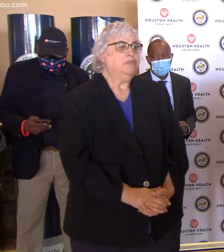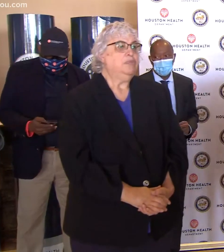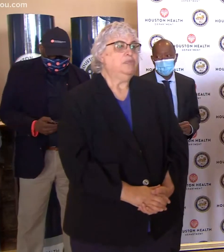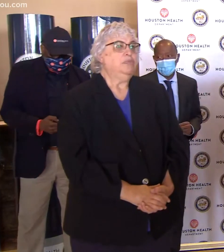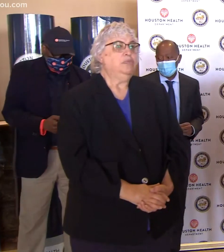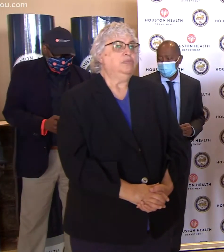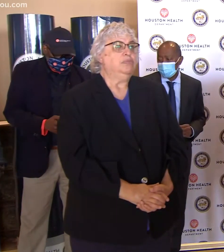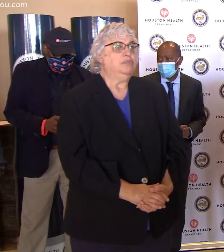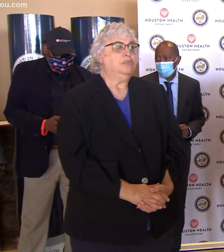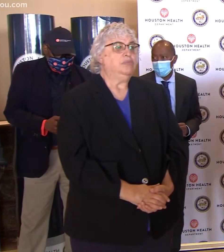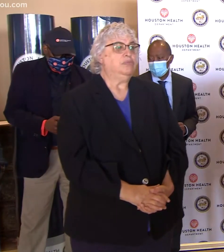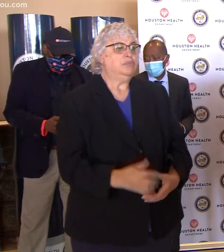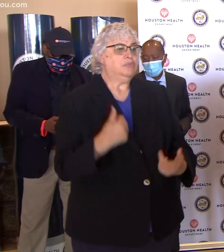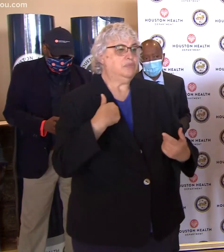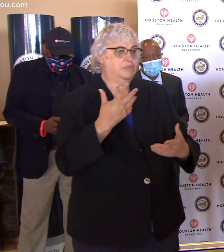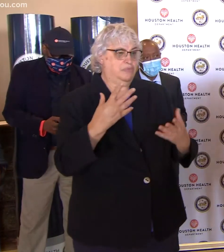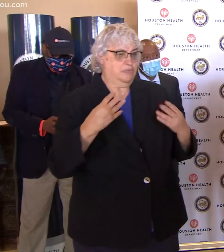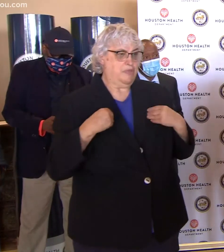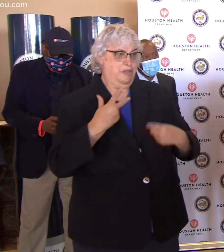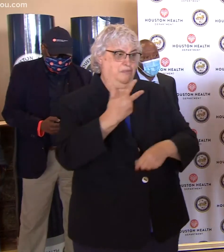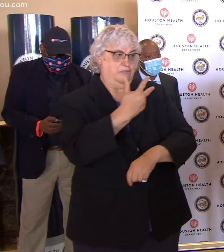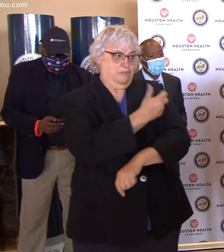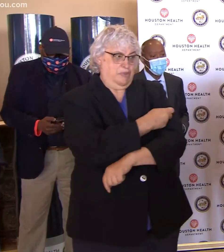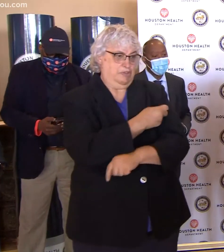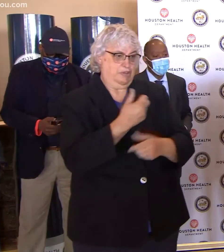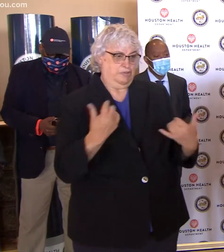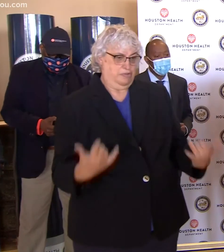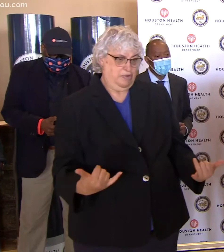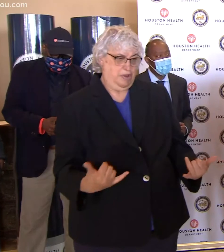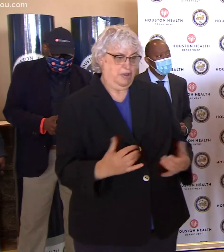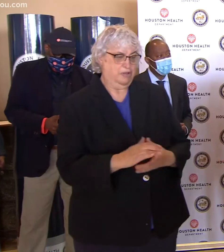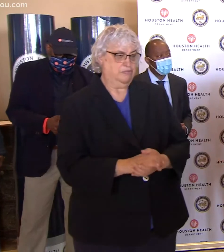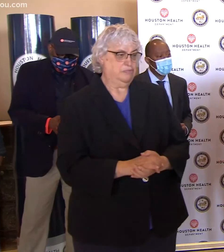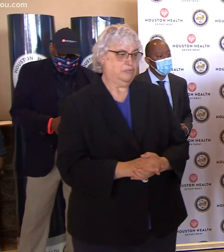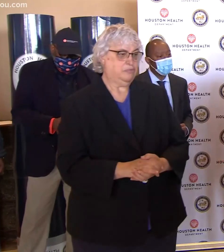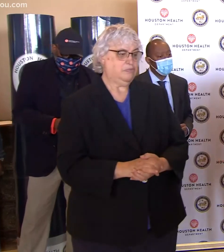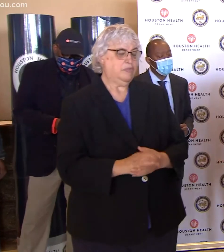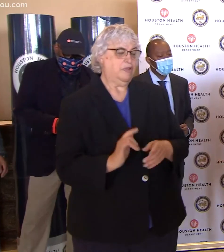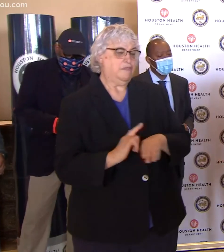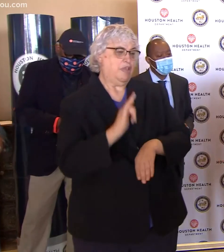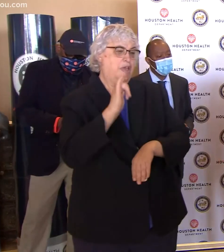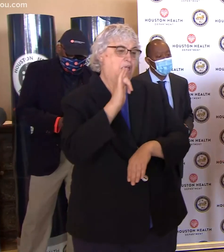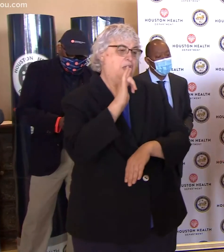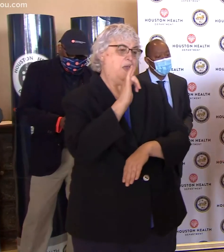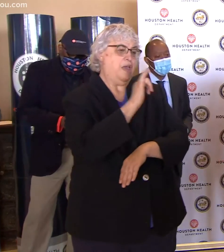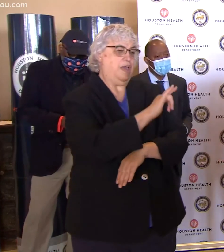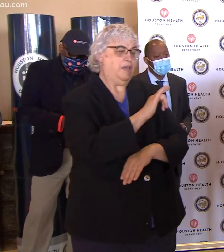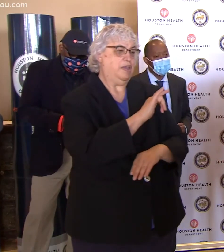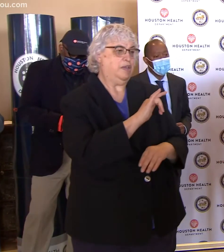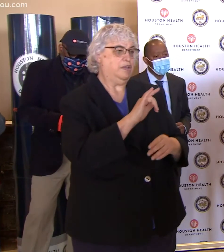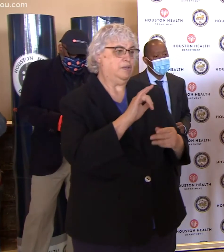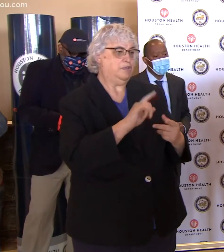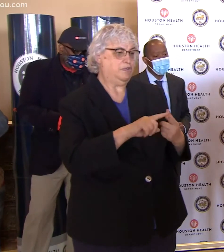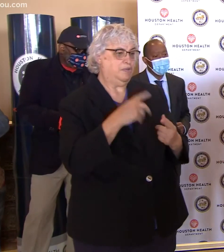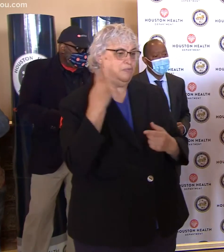the vaccine today and flying to Washington, D.C. immediately after this press